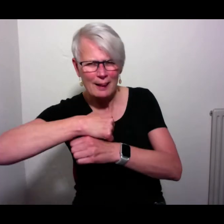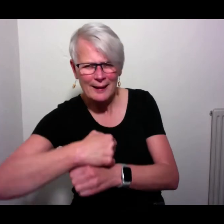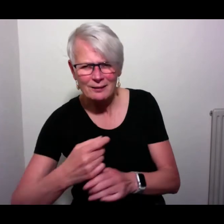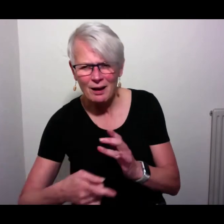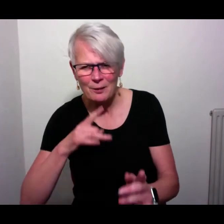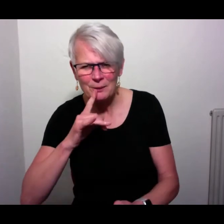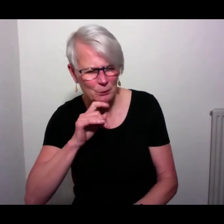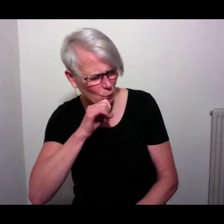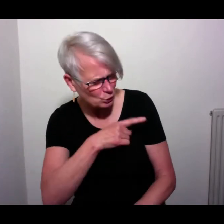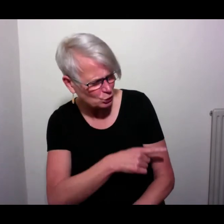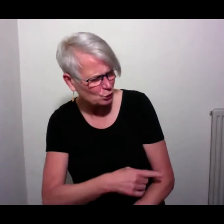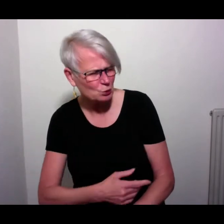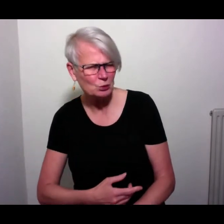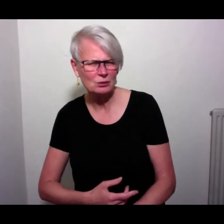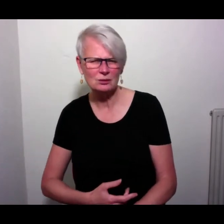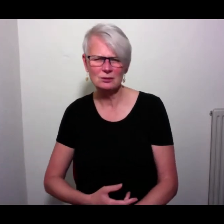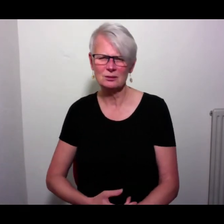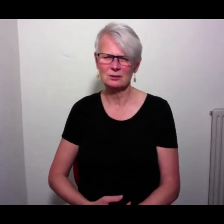would you just start leaning on?